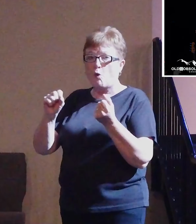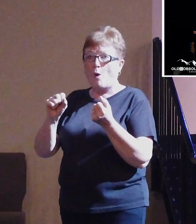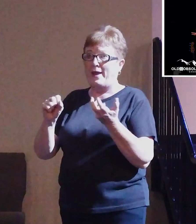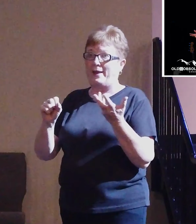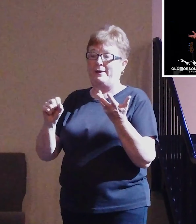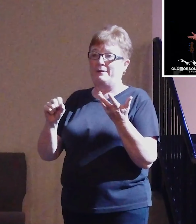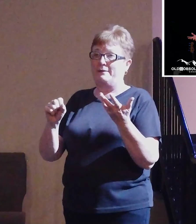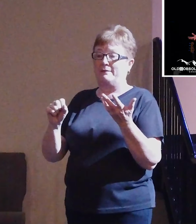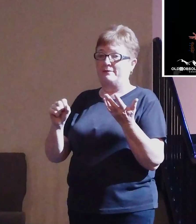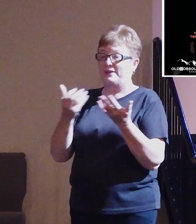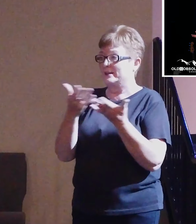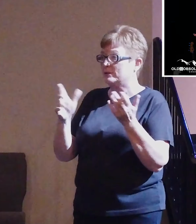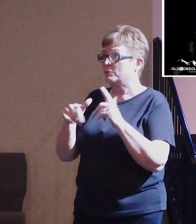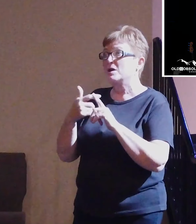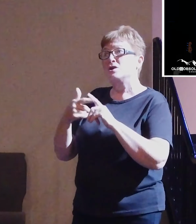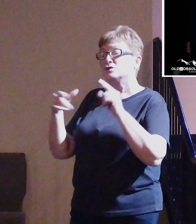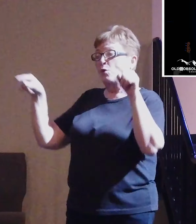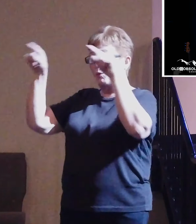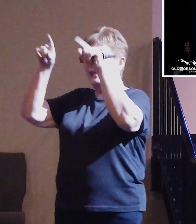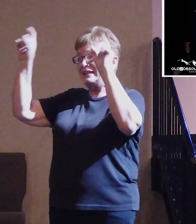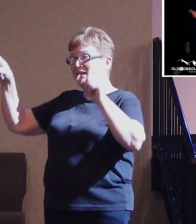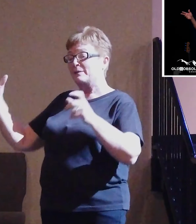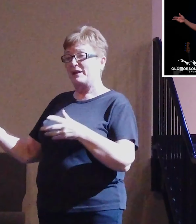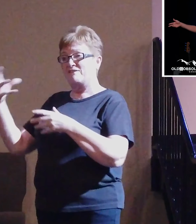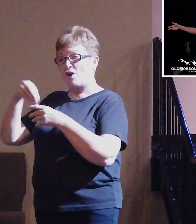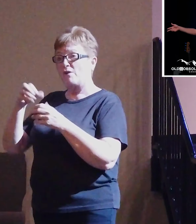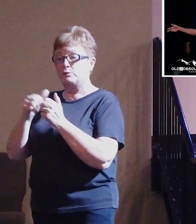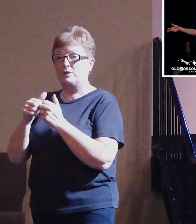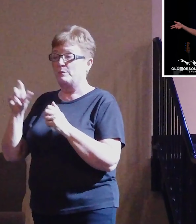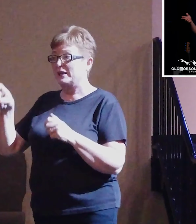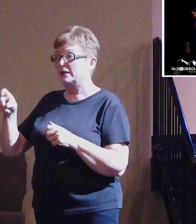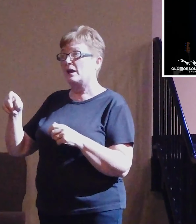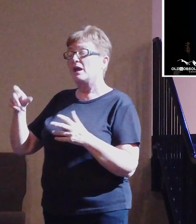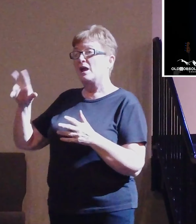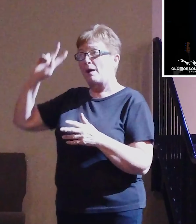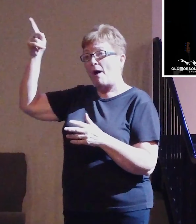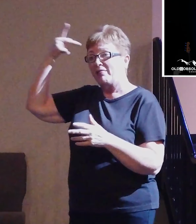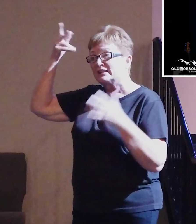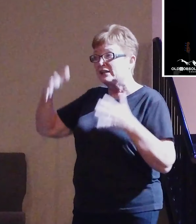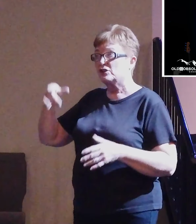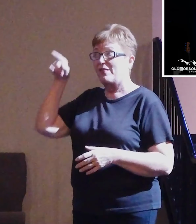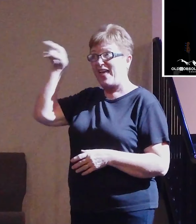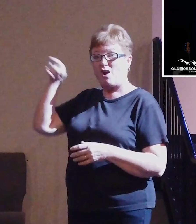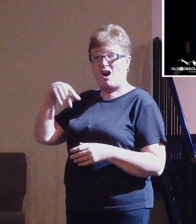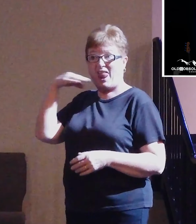interested in that. So we need to hold politicians accountable who are liars.